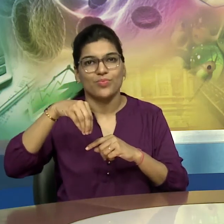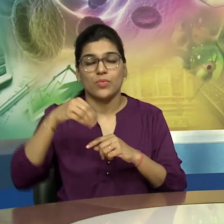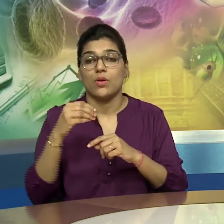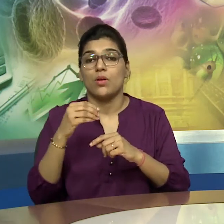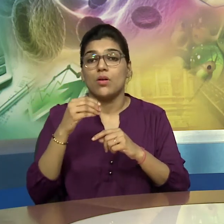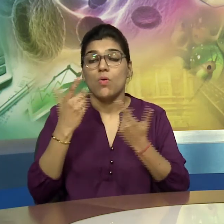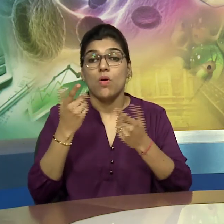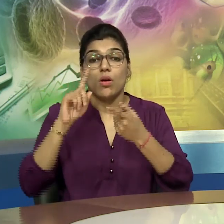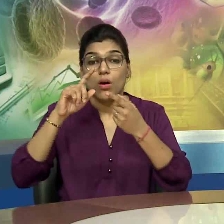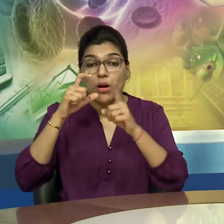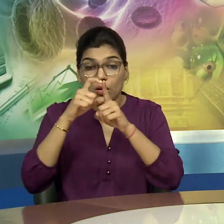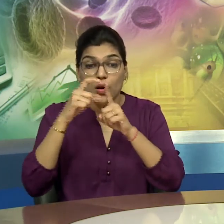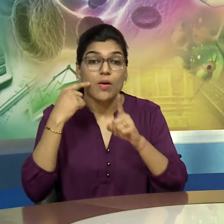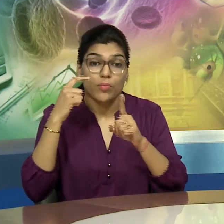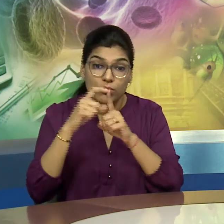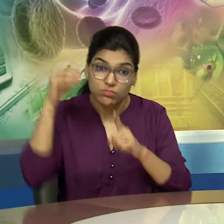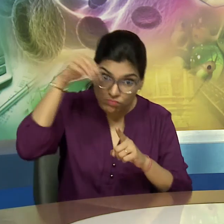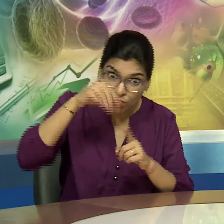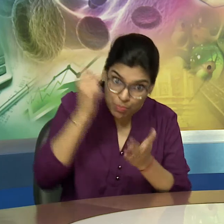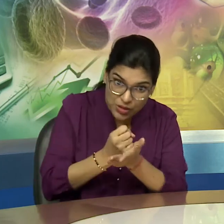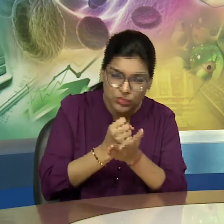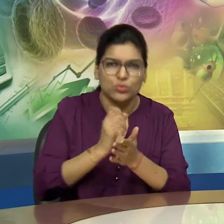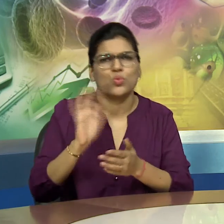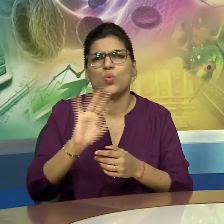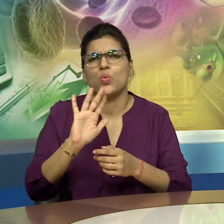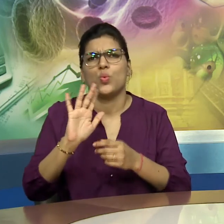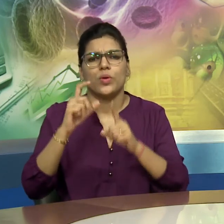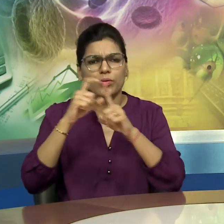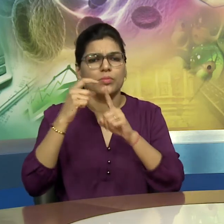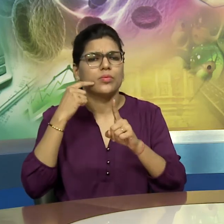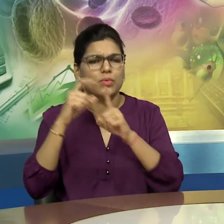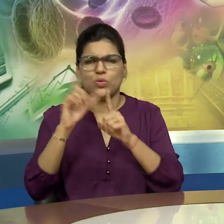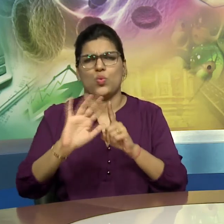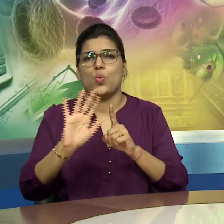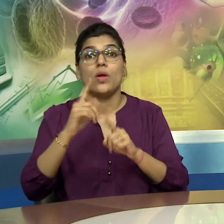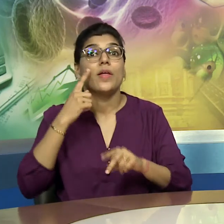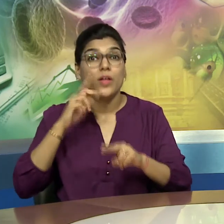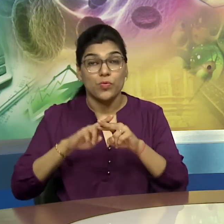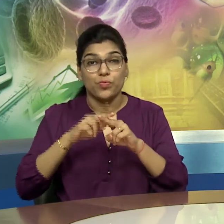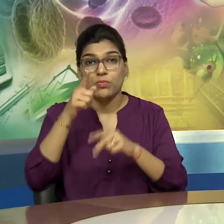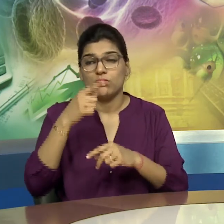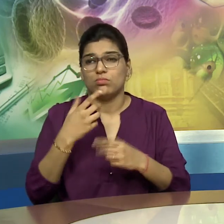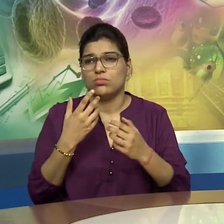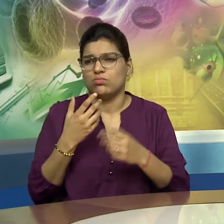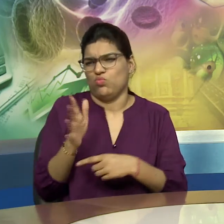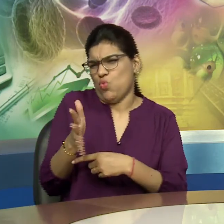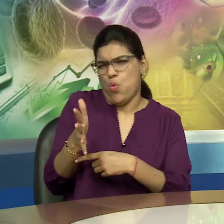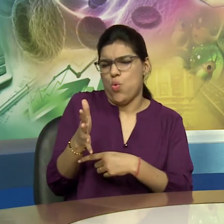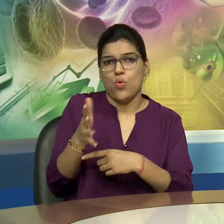Generally, we put ed for the simple past, but it is not necessary to put ed in all